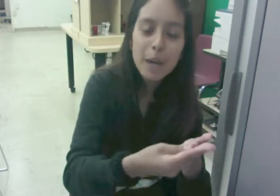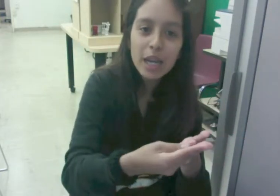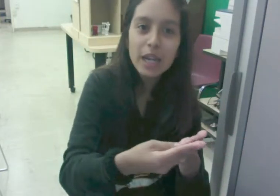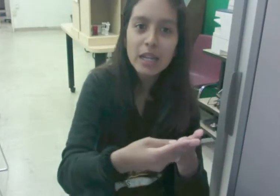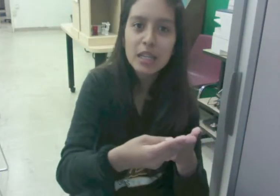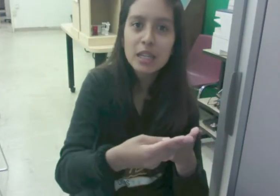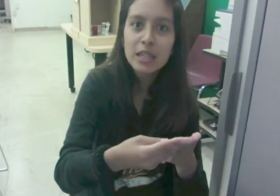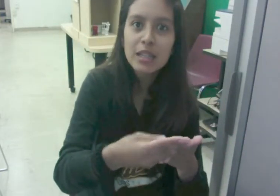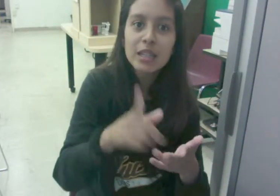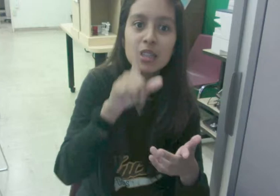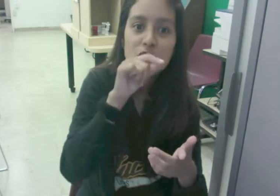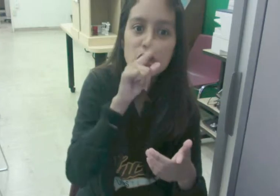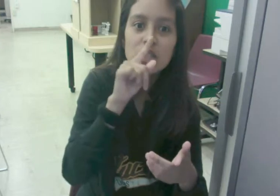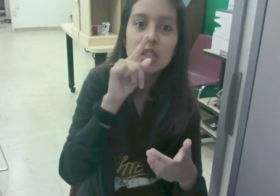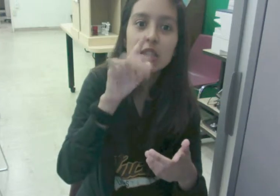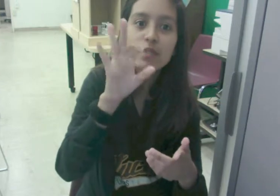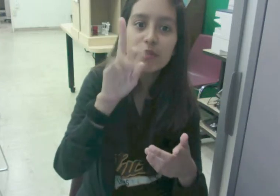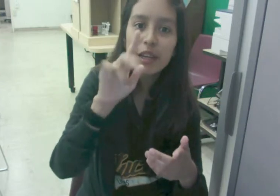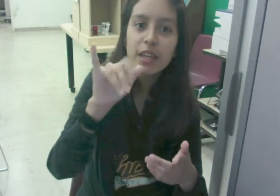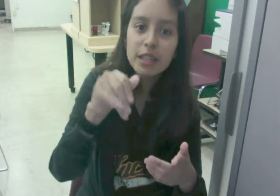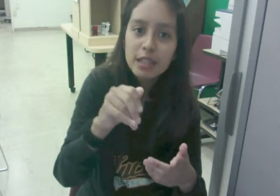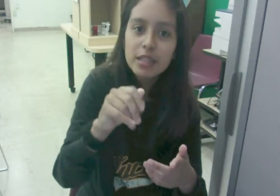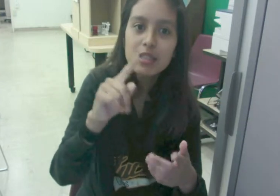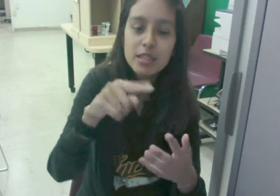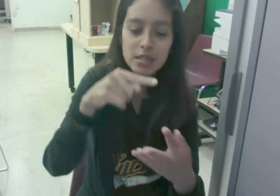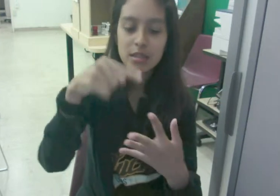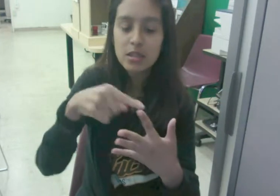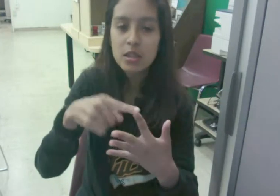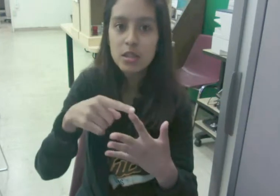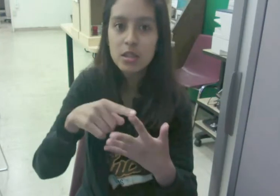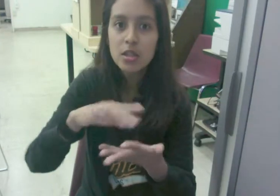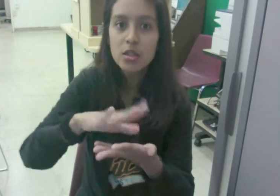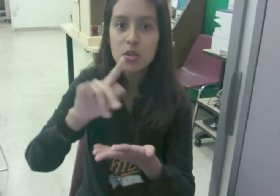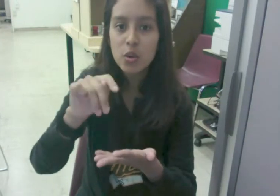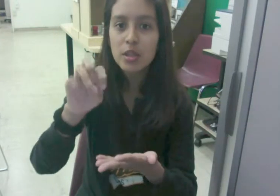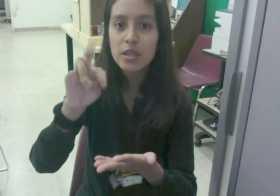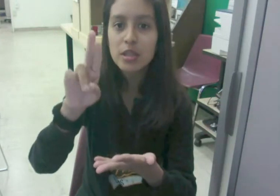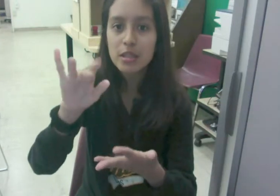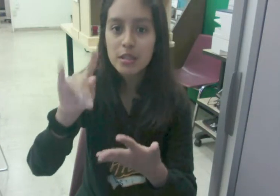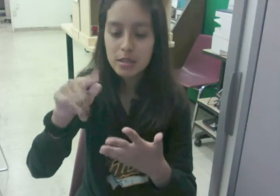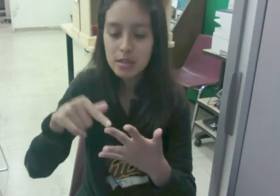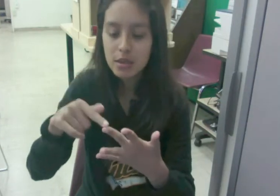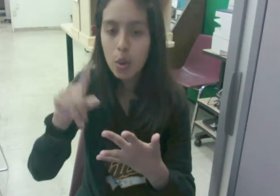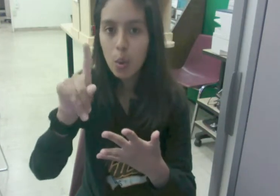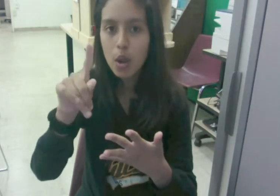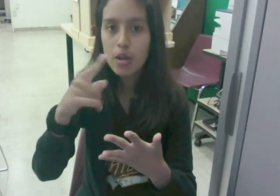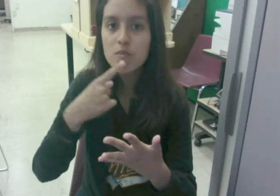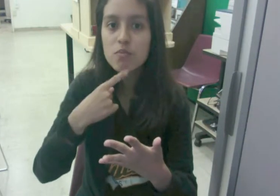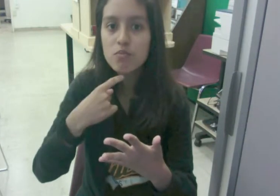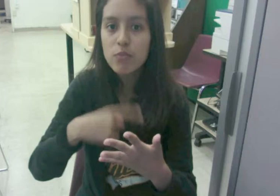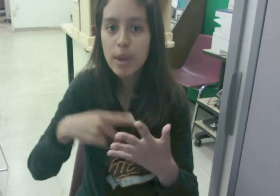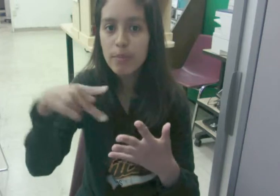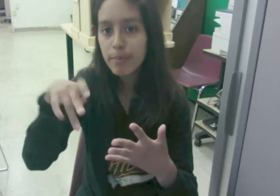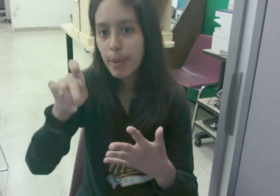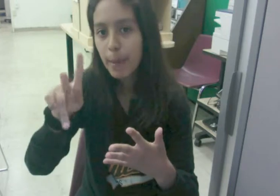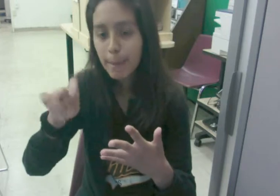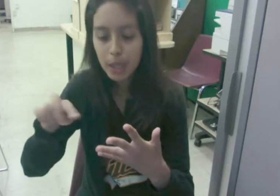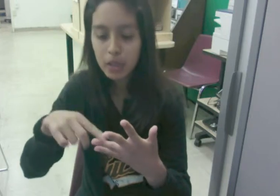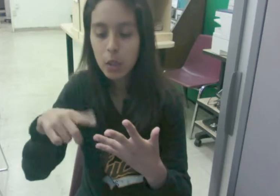tortillas, salsa, 1 green pepper, 1 red pepper, and an onion. Then you take the